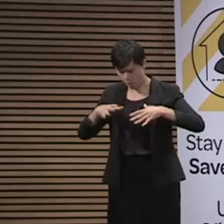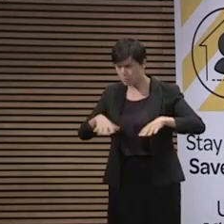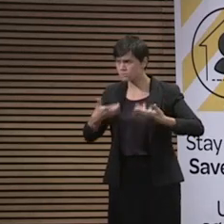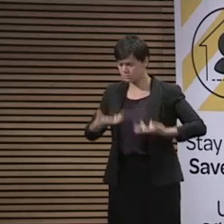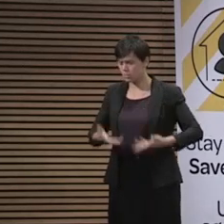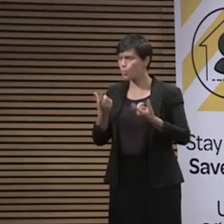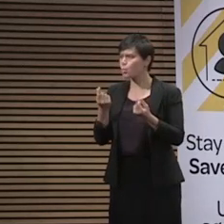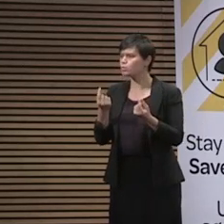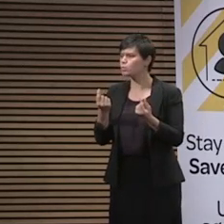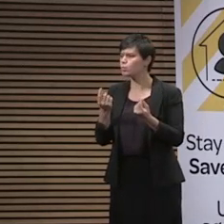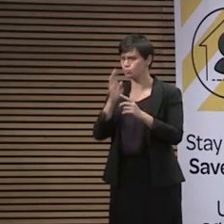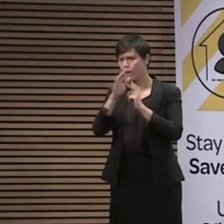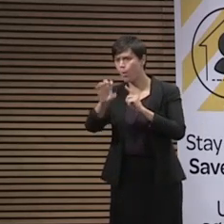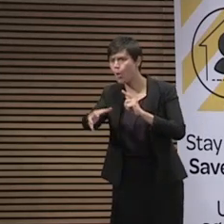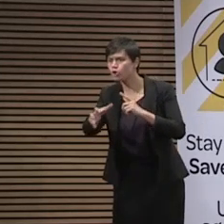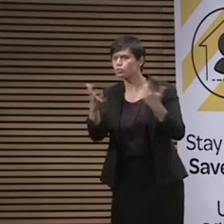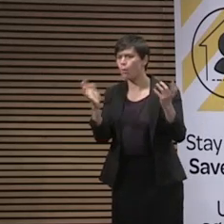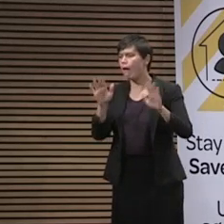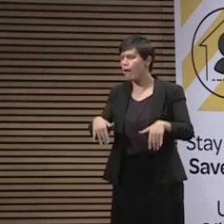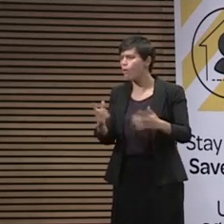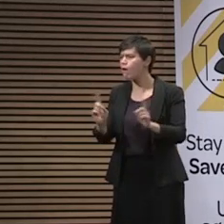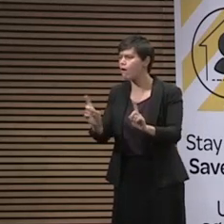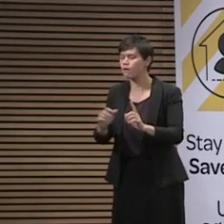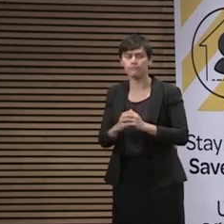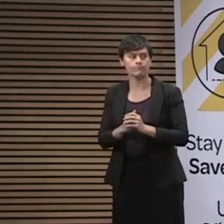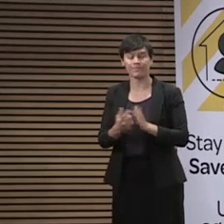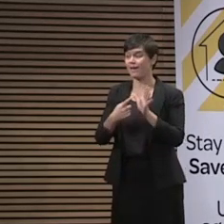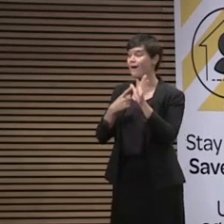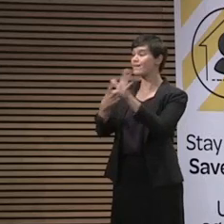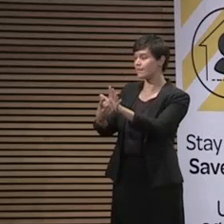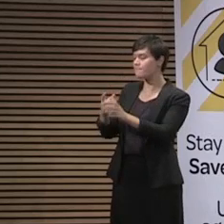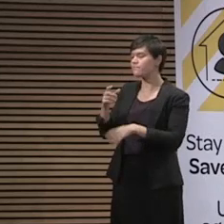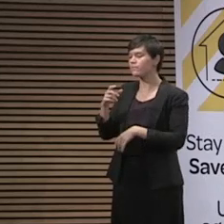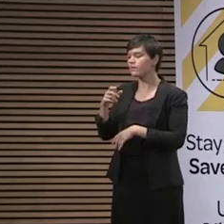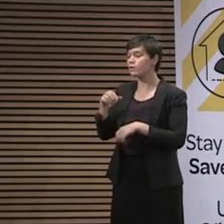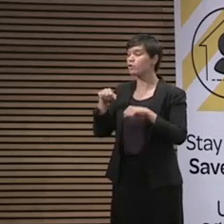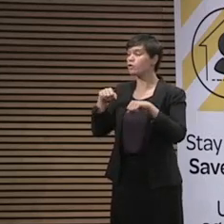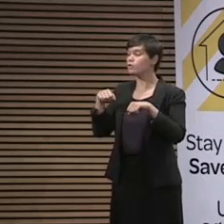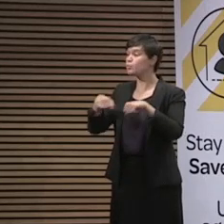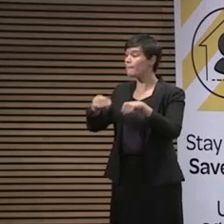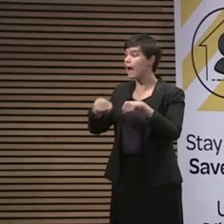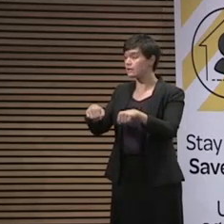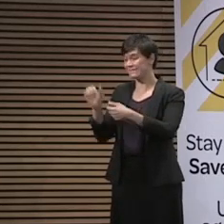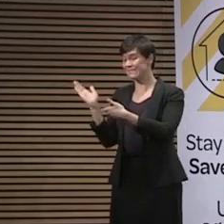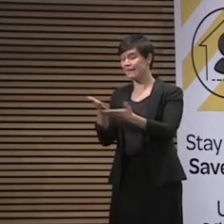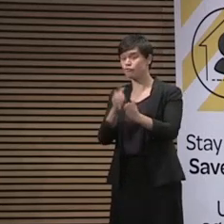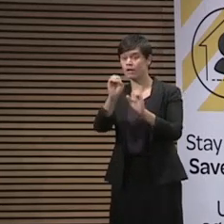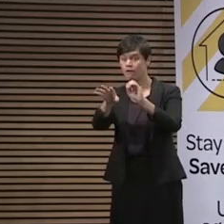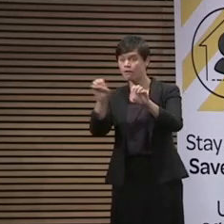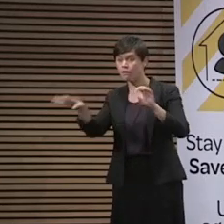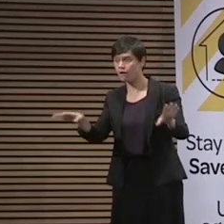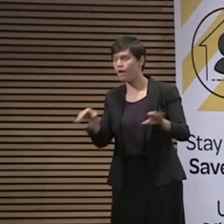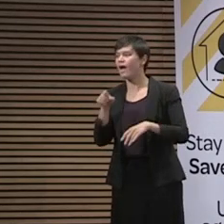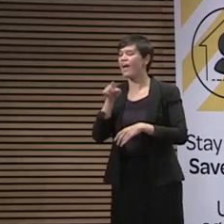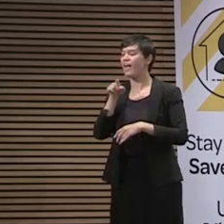Well, I think just sensible precautions. What I do know is that those who are delivering food, and even I've noticed in the supermarket, they've stepped up their